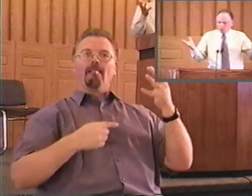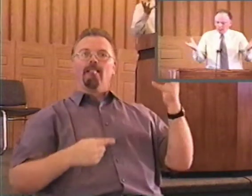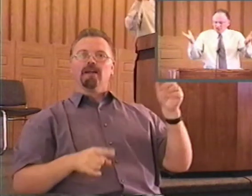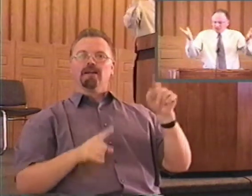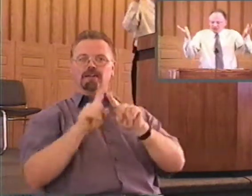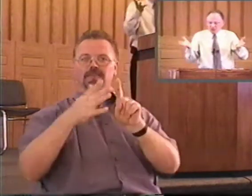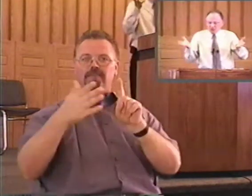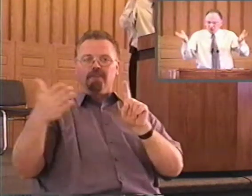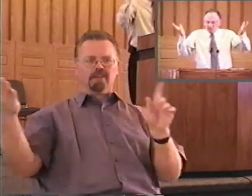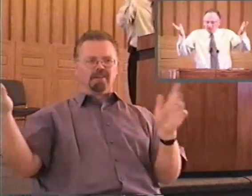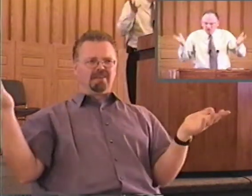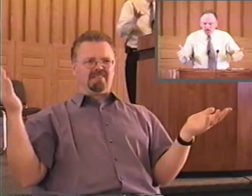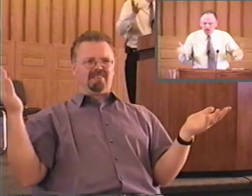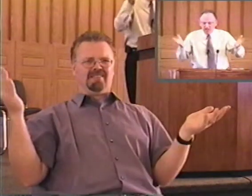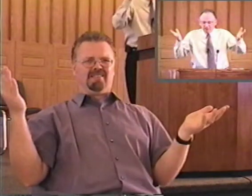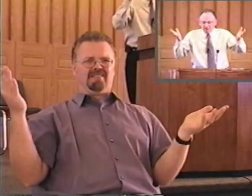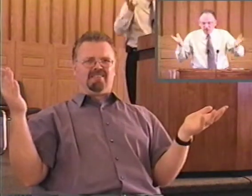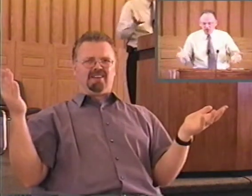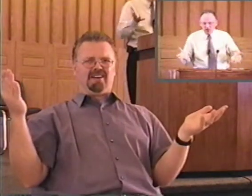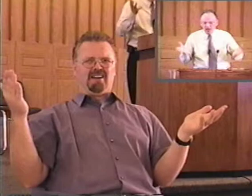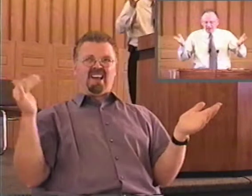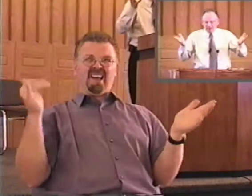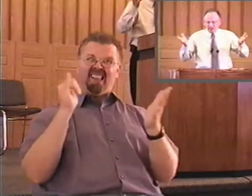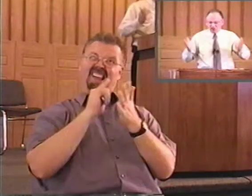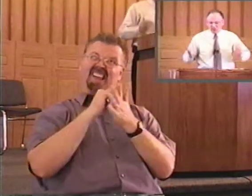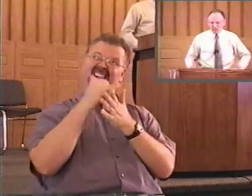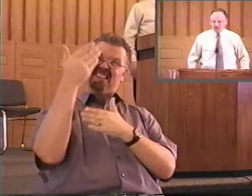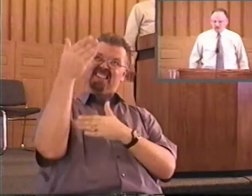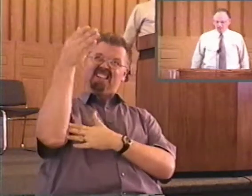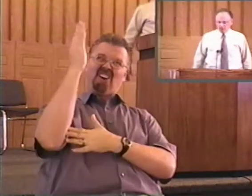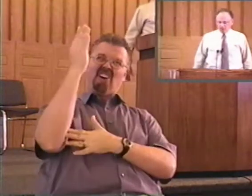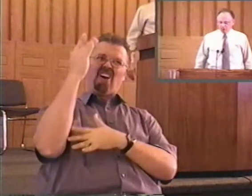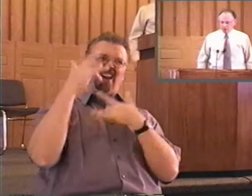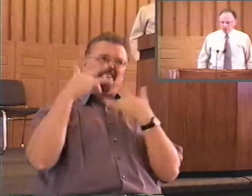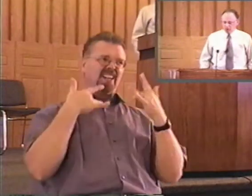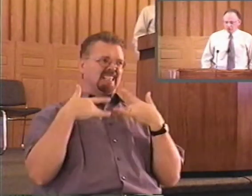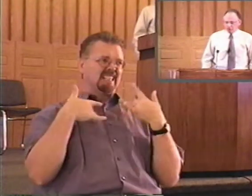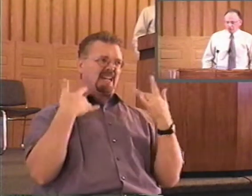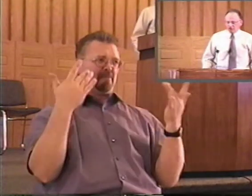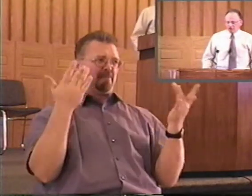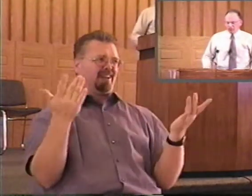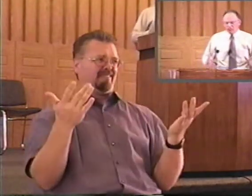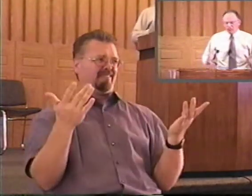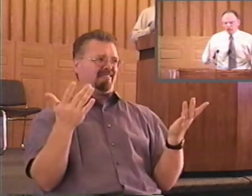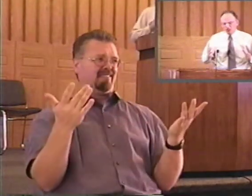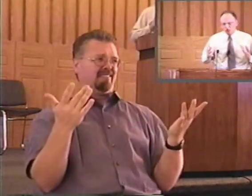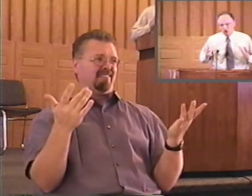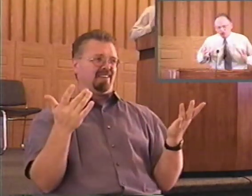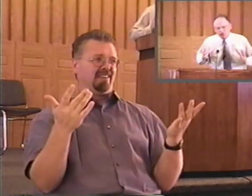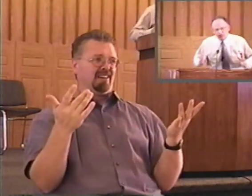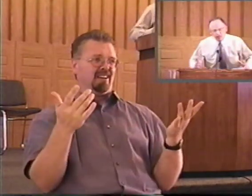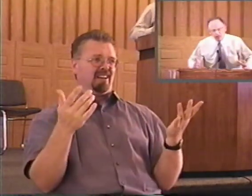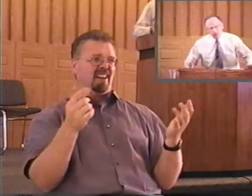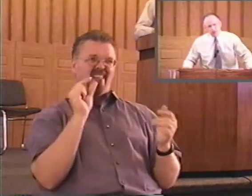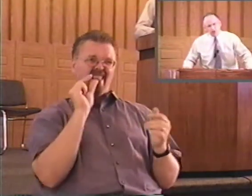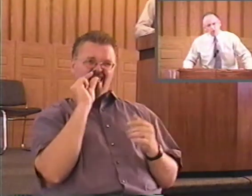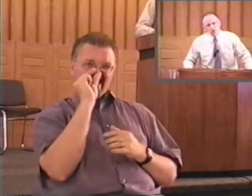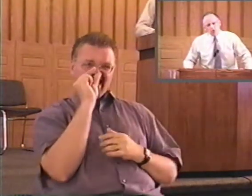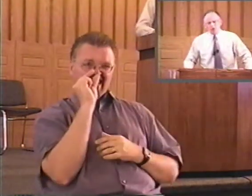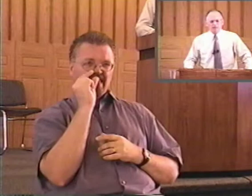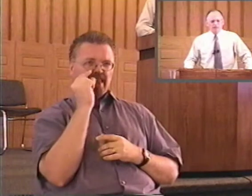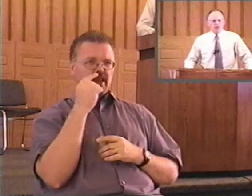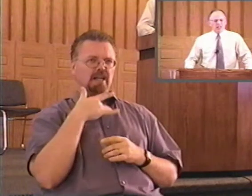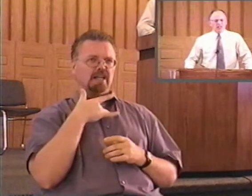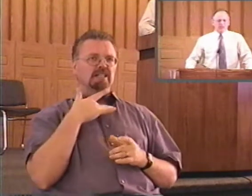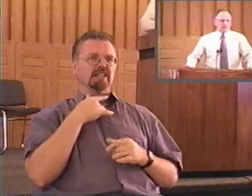that. And you realize this is the God of excitement. There's very little sense when